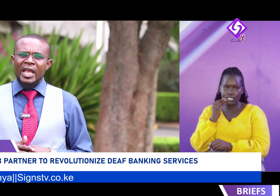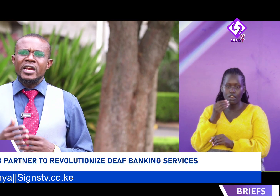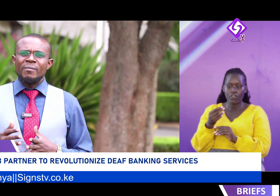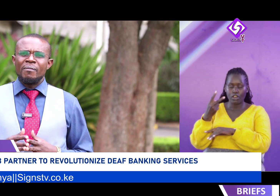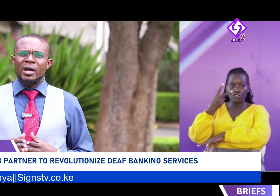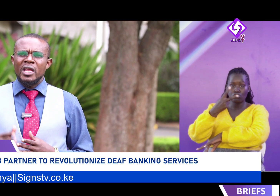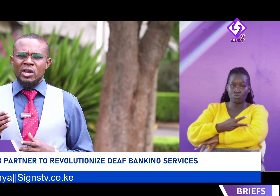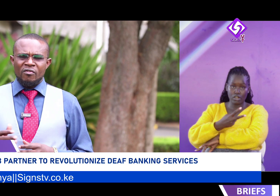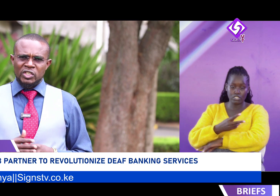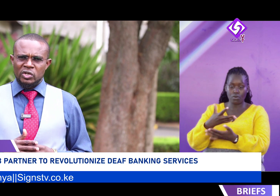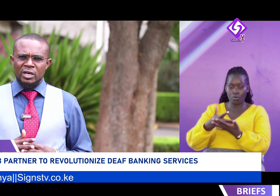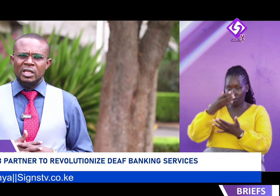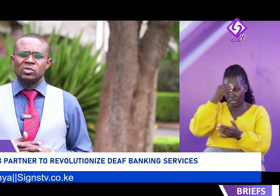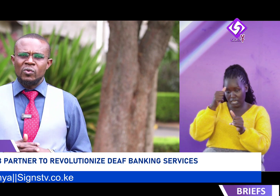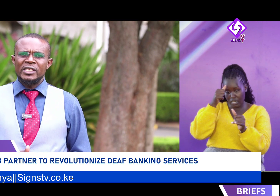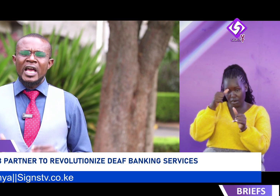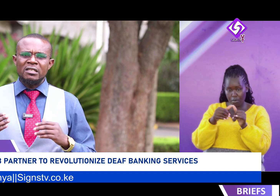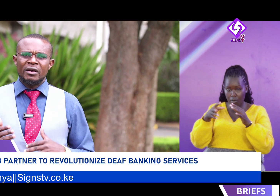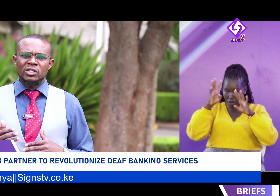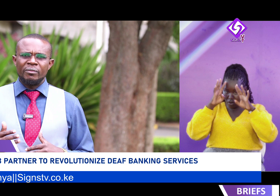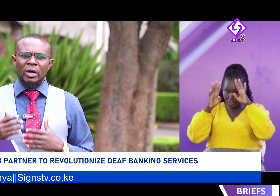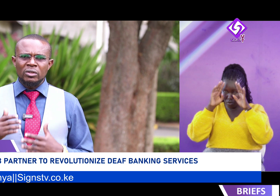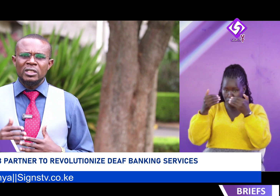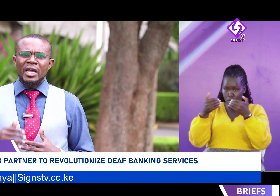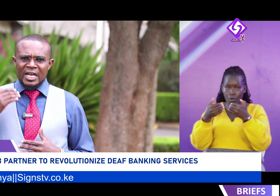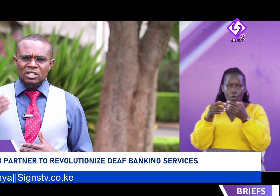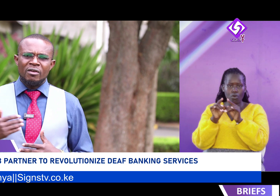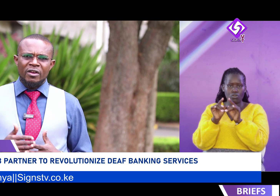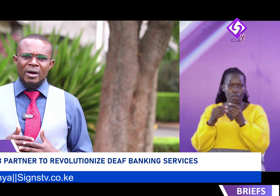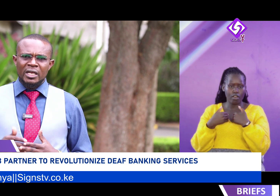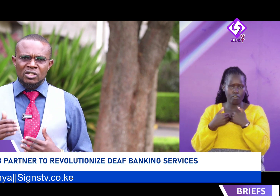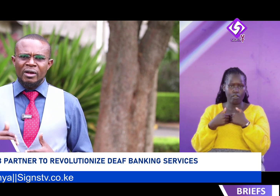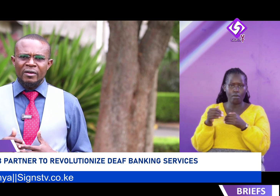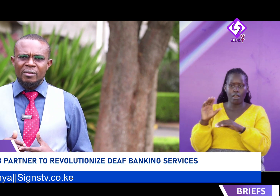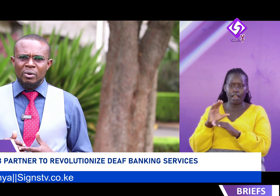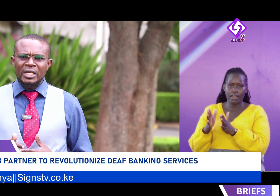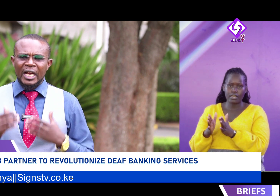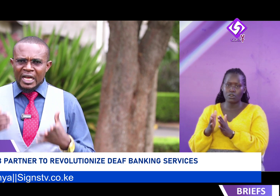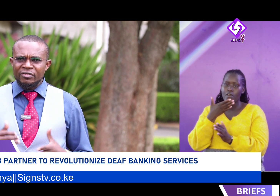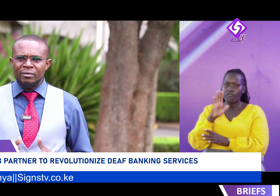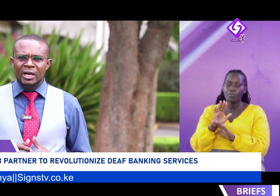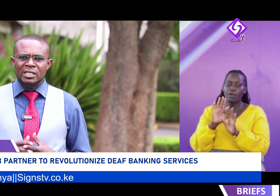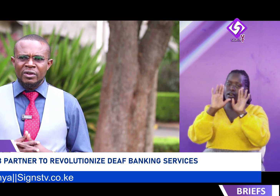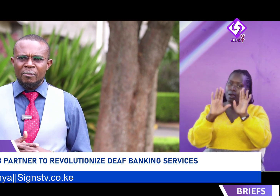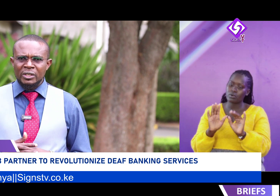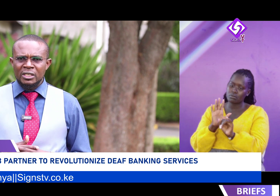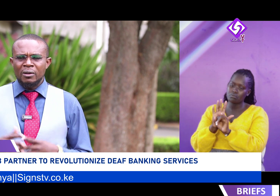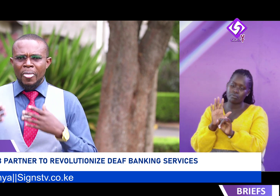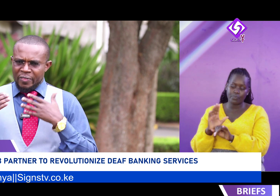and remember, in innovation, there's always iteration, because customer feedback is normally very important. Client feedback is very important. They